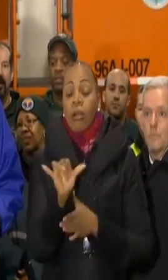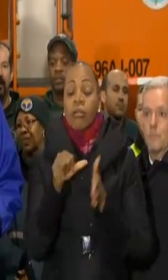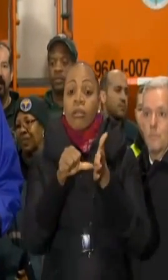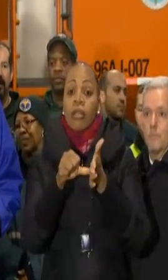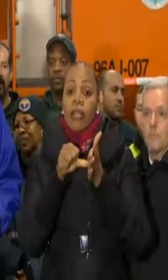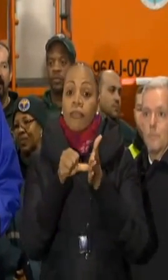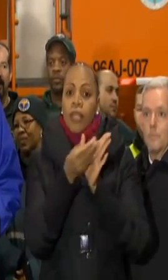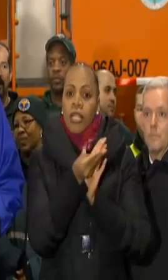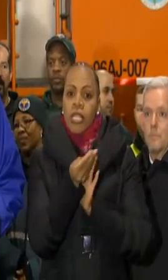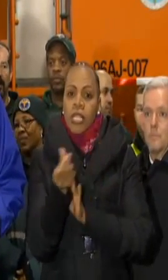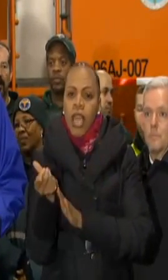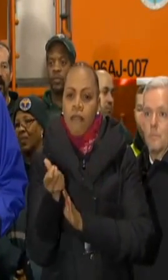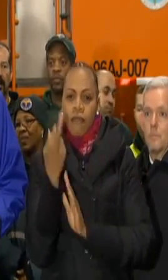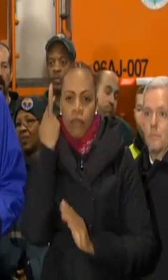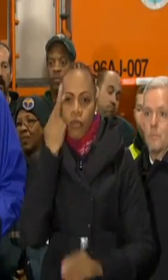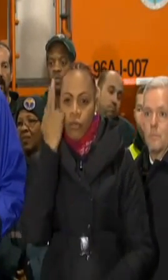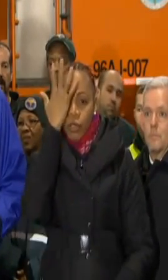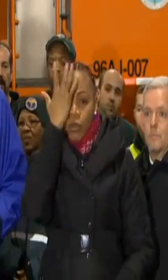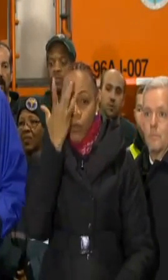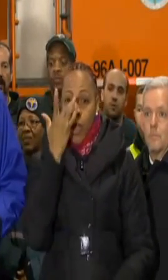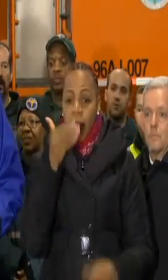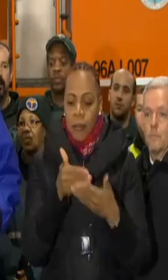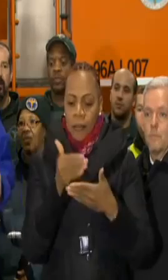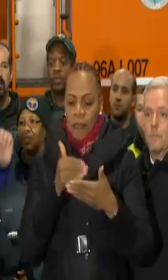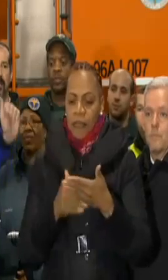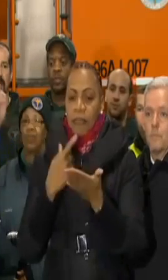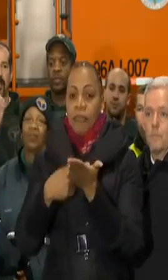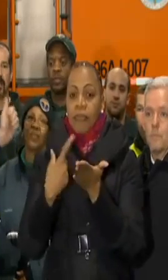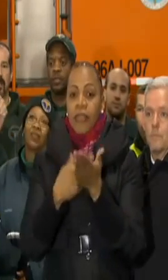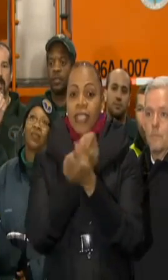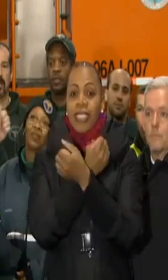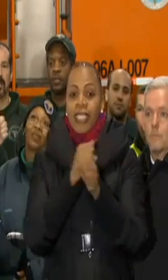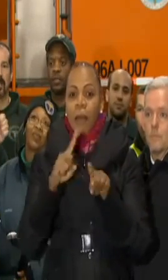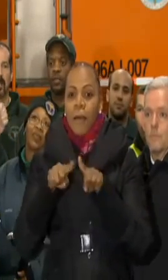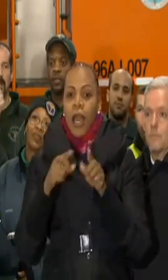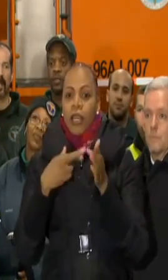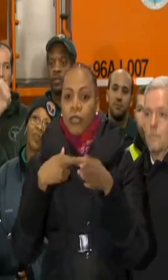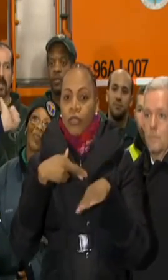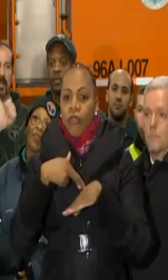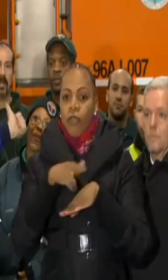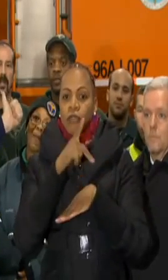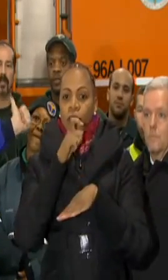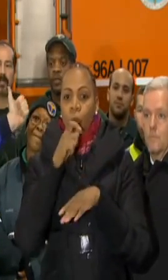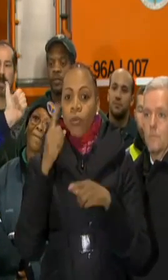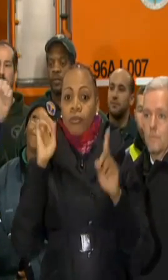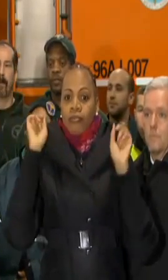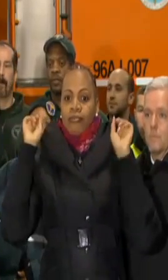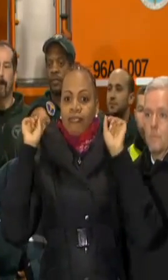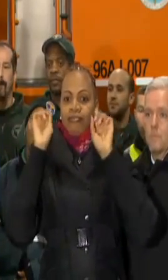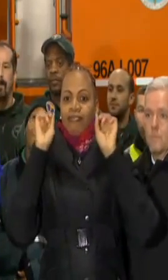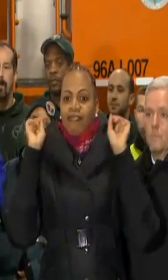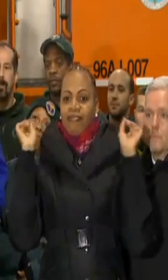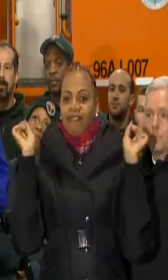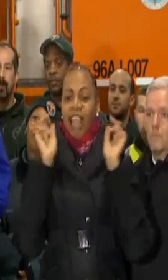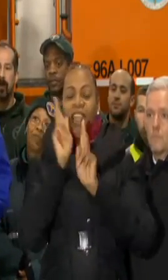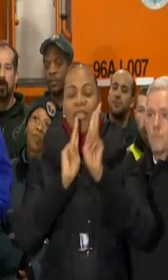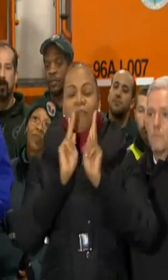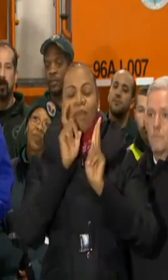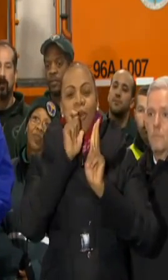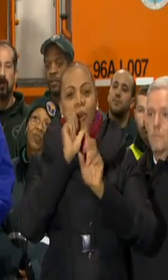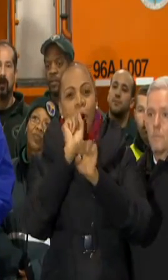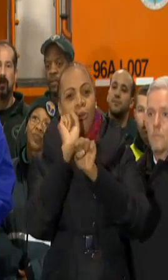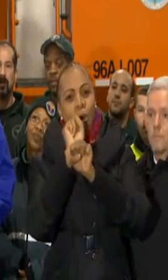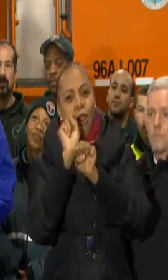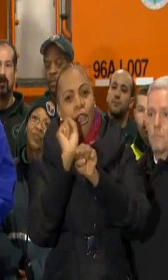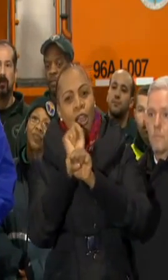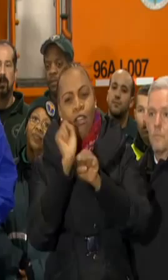for several reasons. Before I just talk about the safety reason, I want to reference back these good people who are working so hard to clear